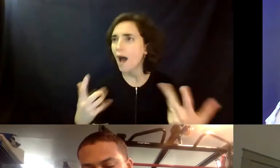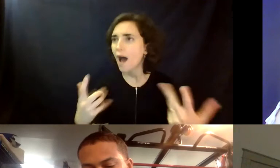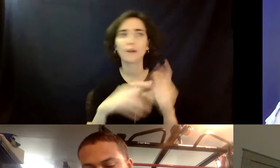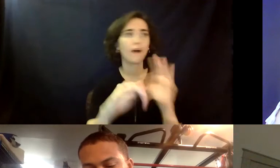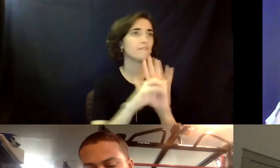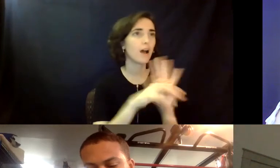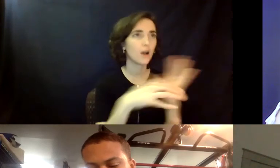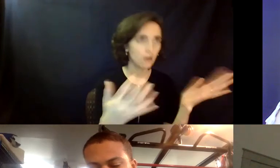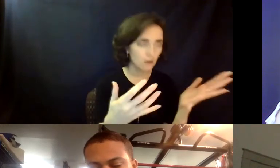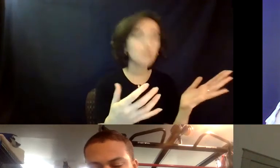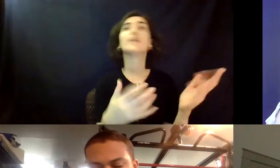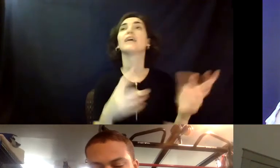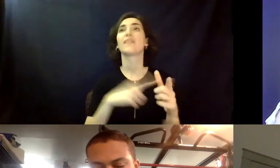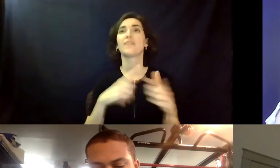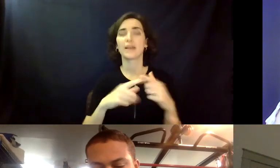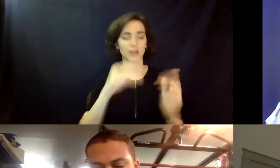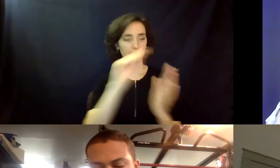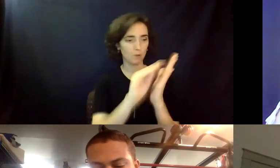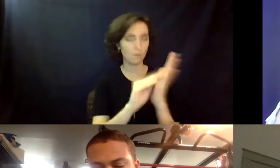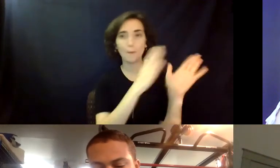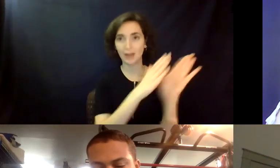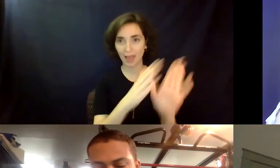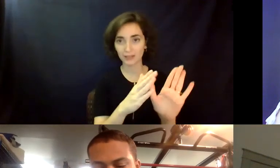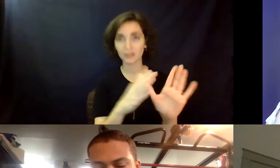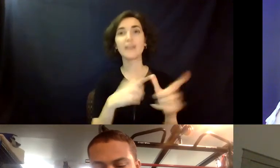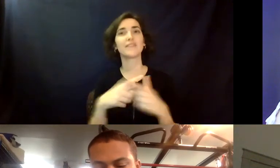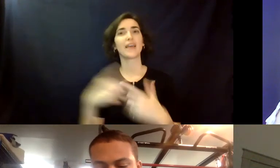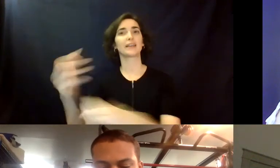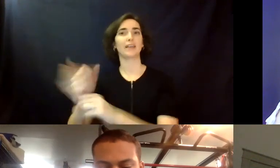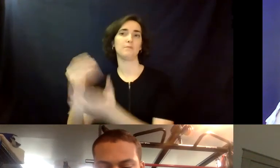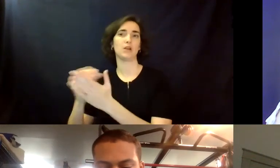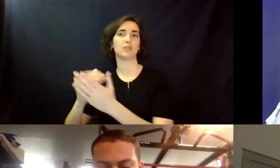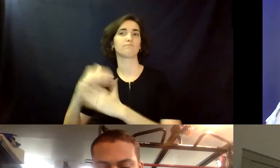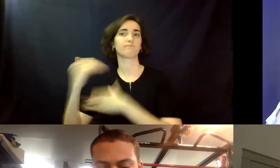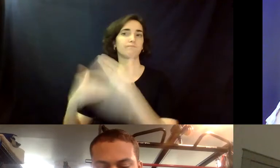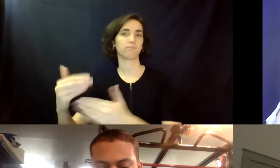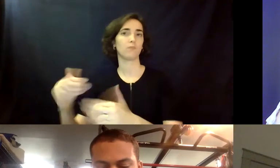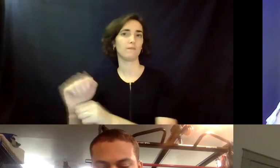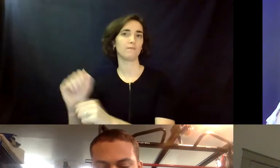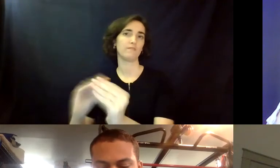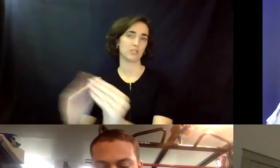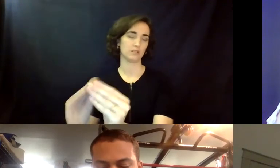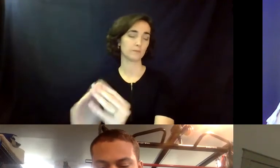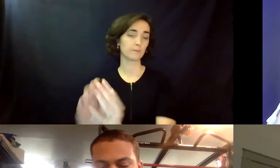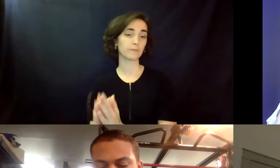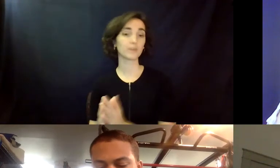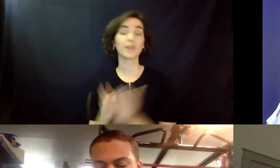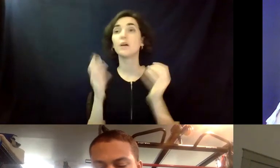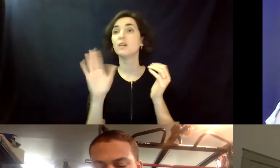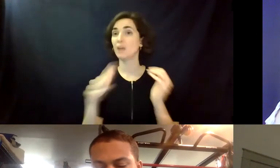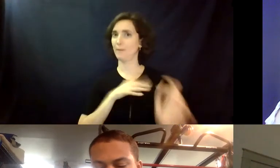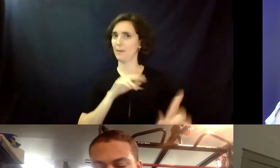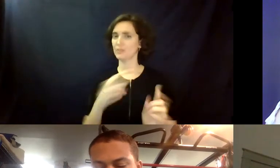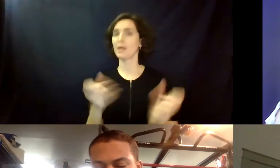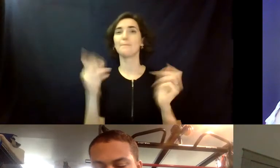go out and fund and implement those changes. A lot of people, this is again my perspective, a lot of people think that, you know, government